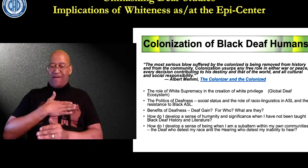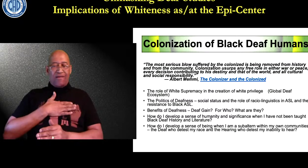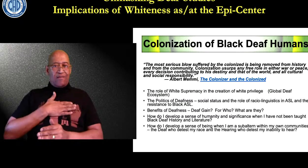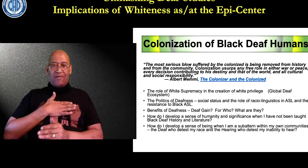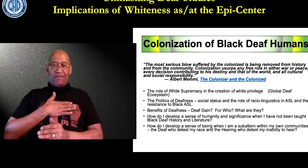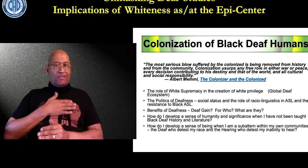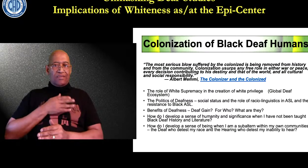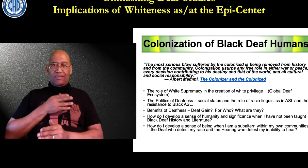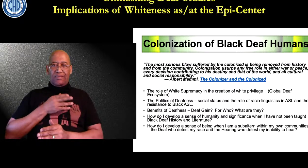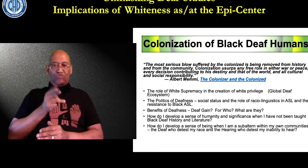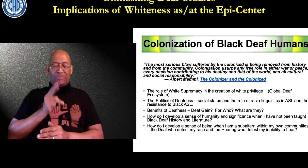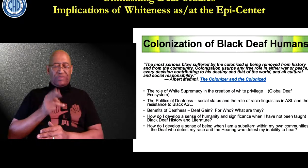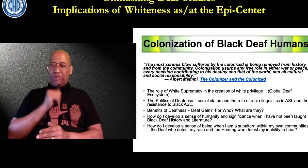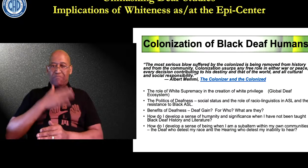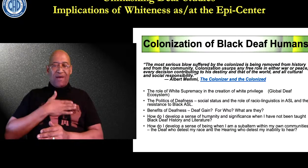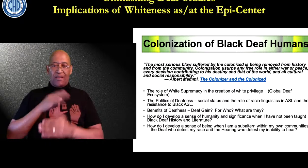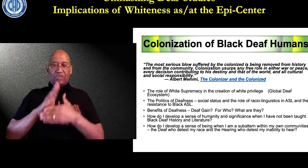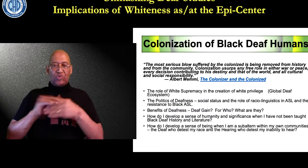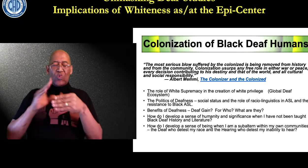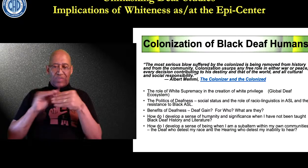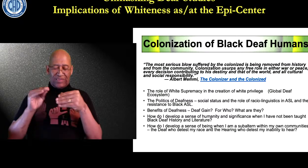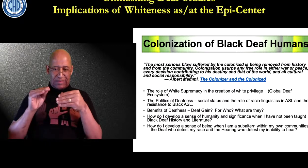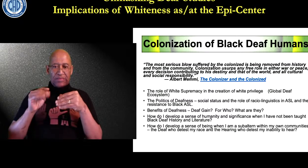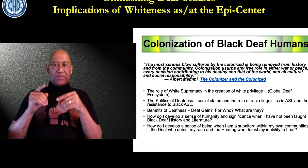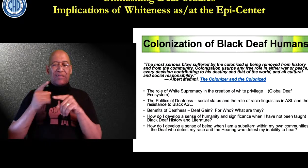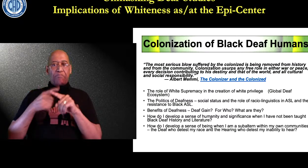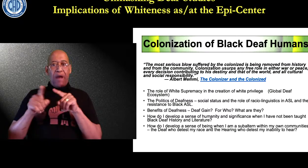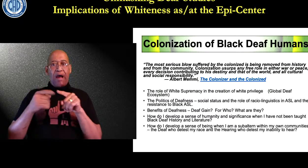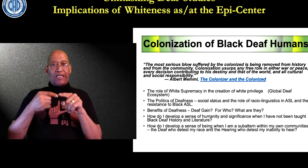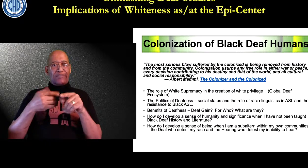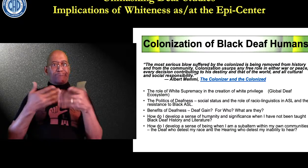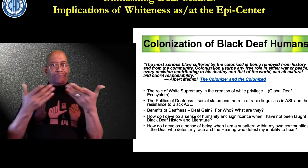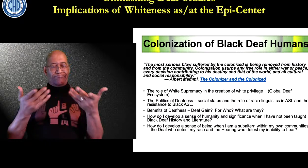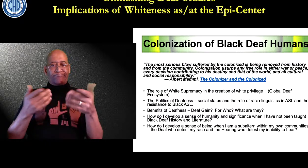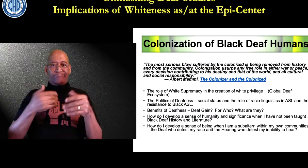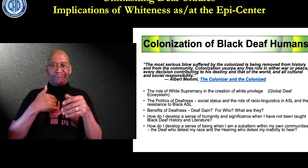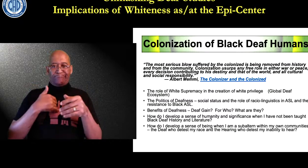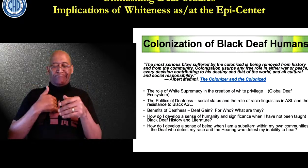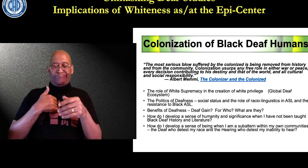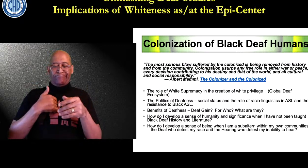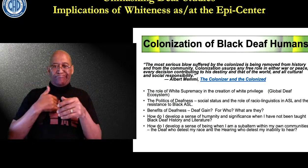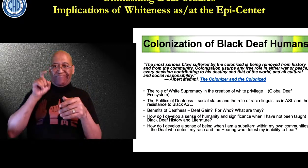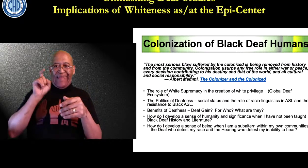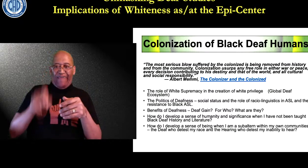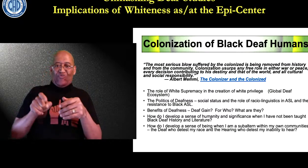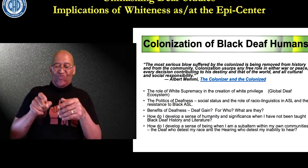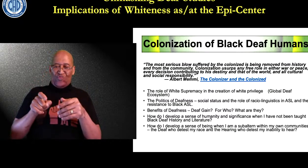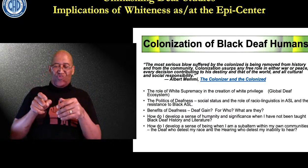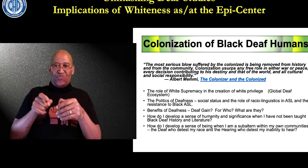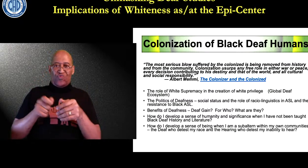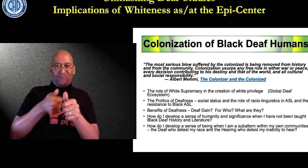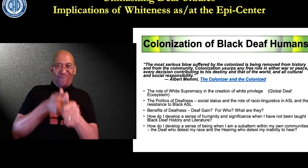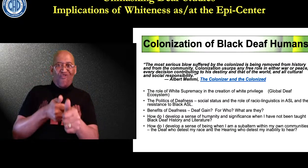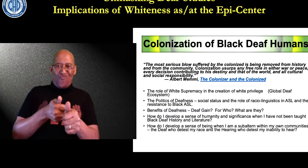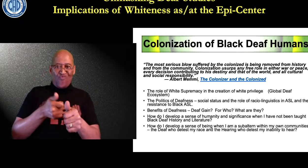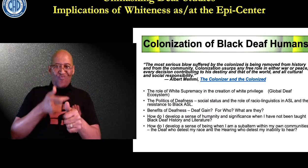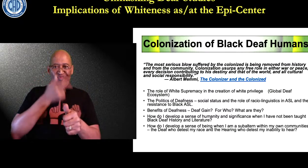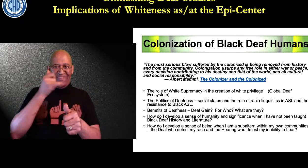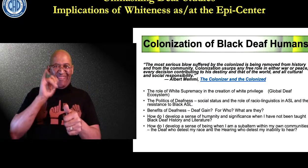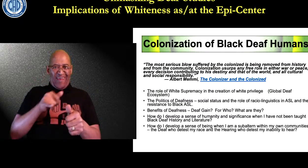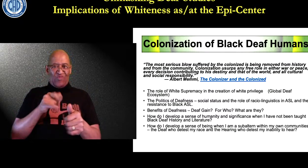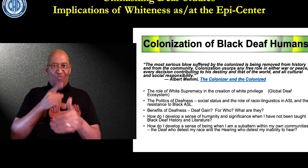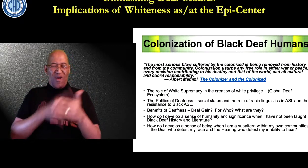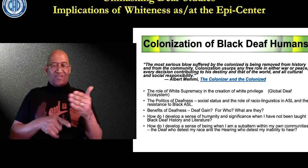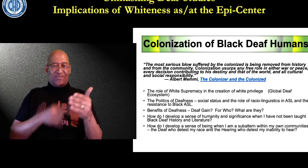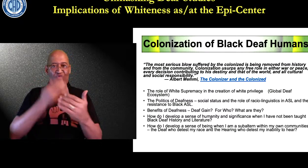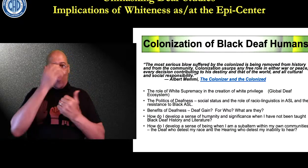So that bit of history of colonization is not a part of my history. It's not my story.